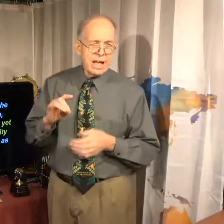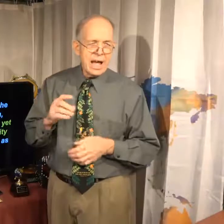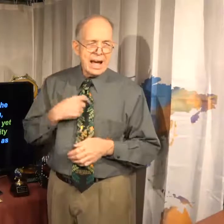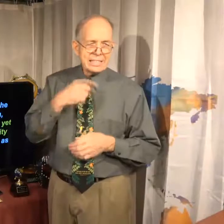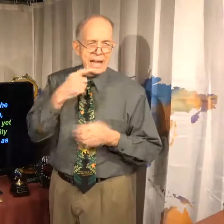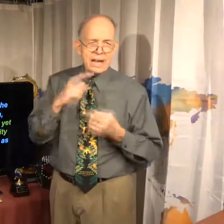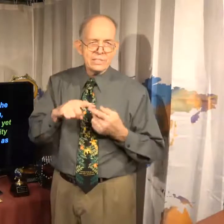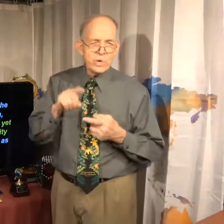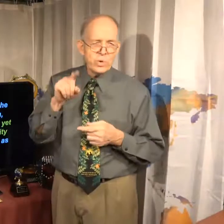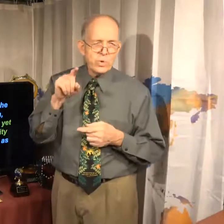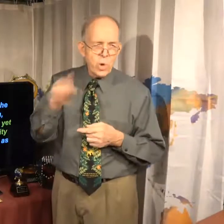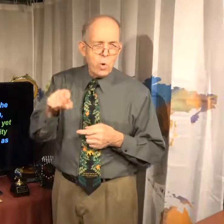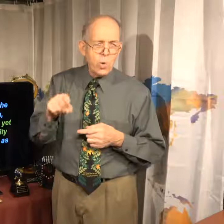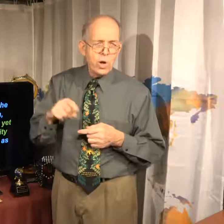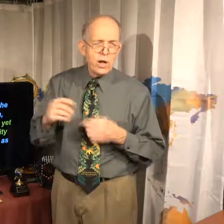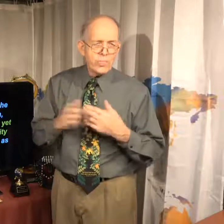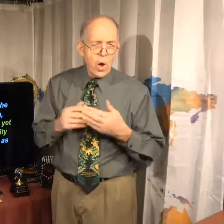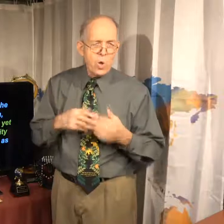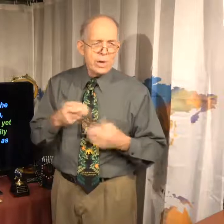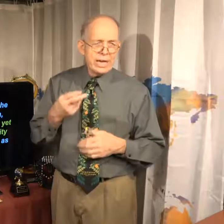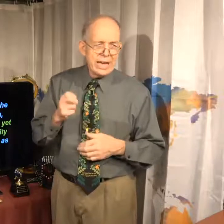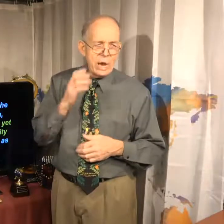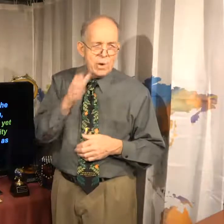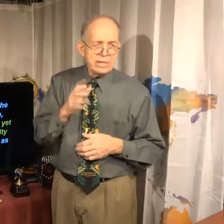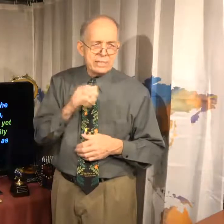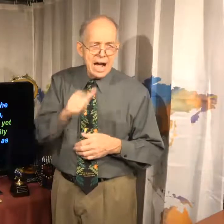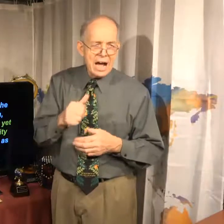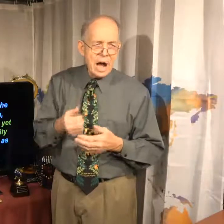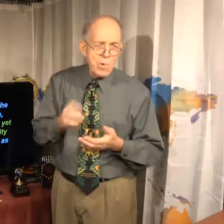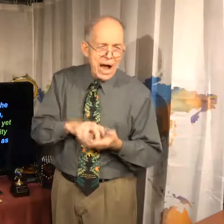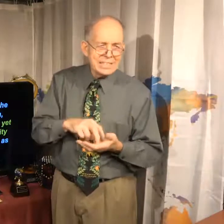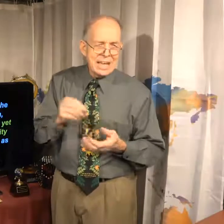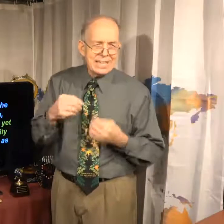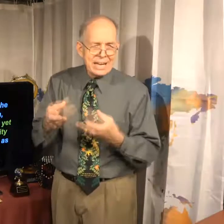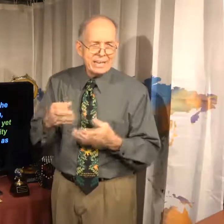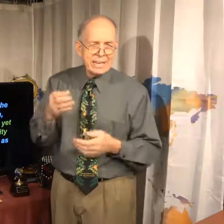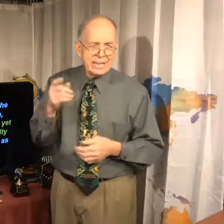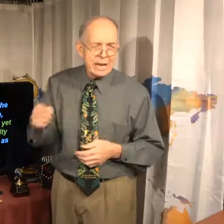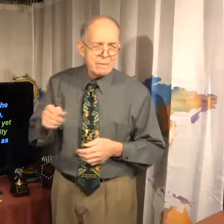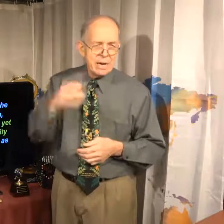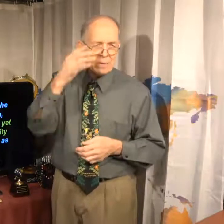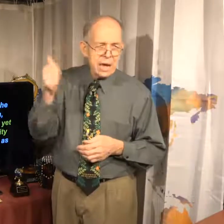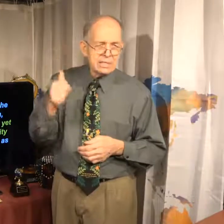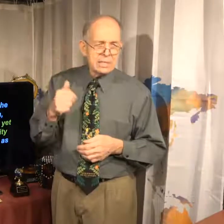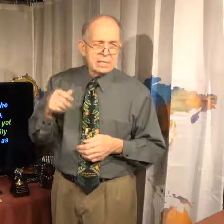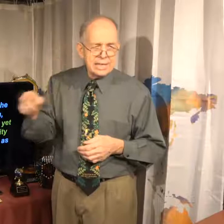I say unto you, so he will not arise and give him because he